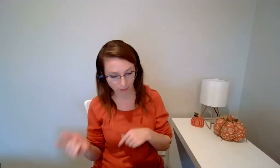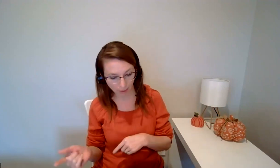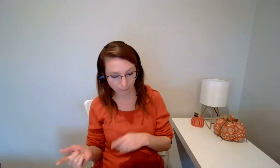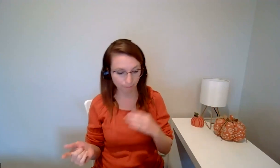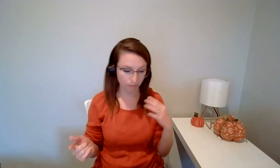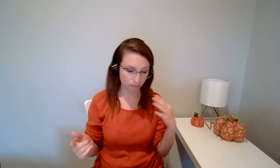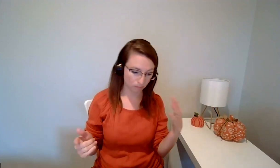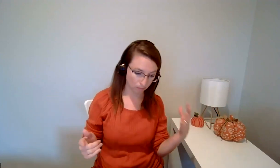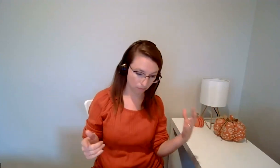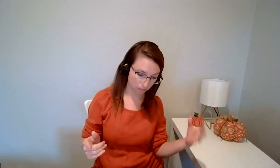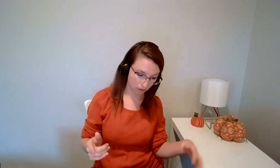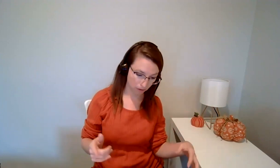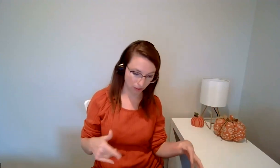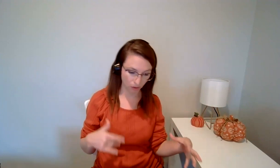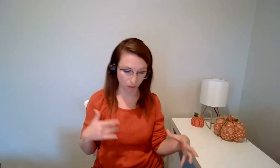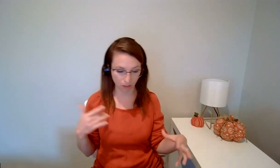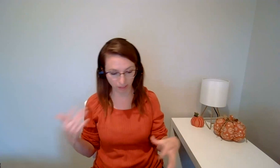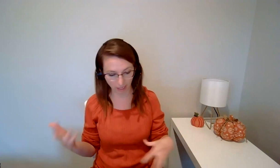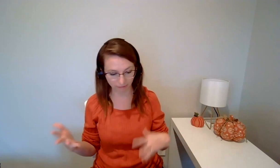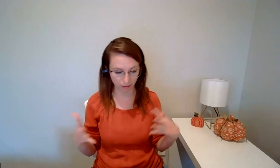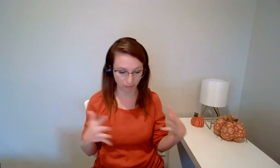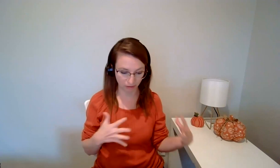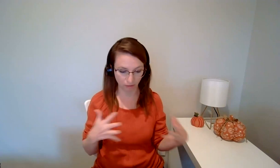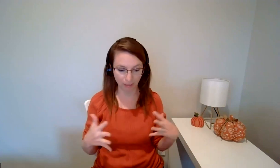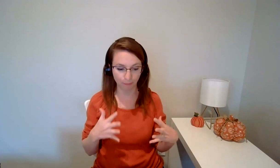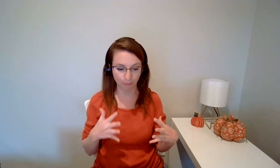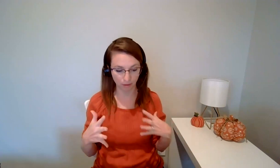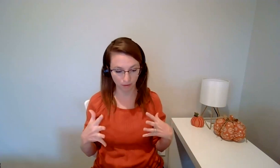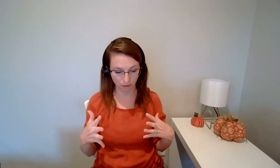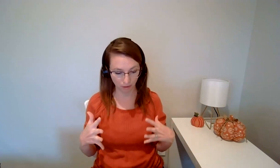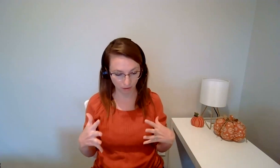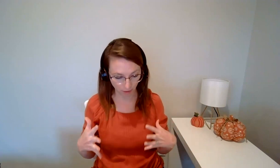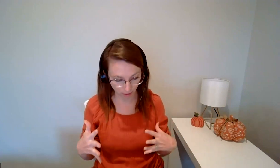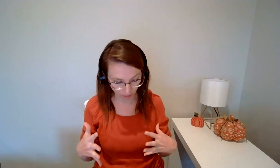step, in-laws, half siblings and all that, but